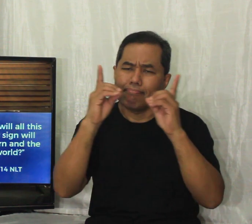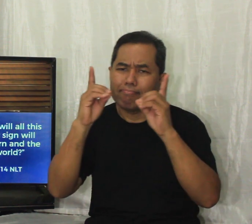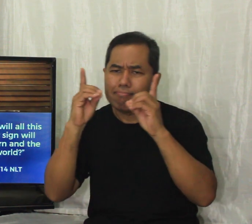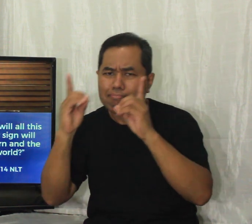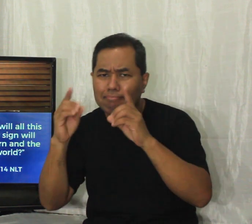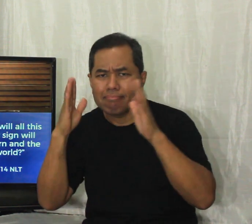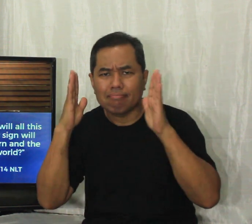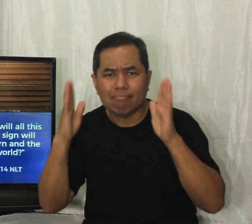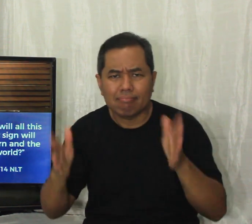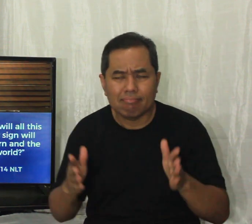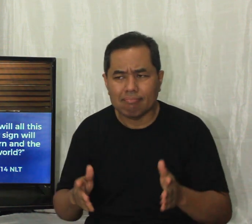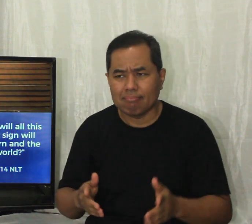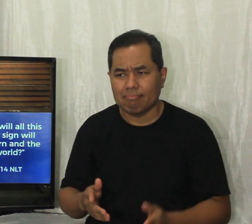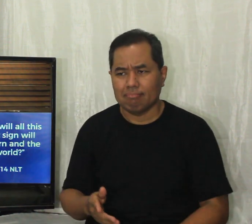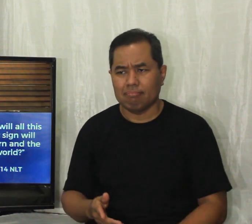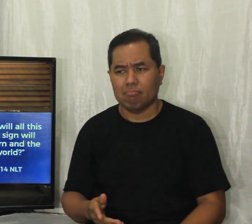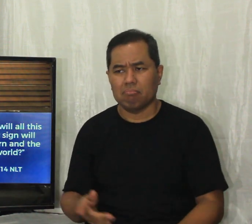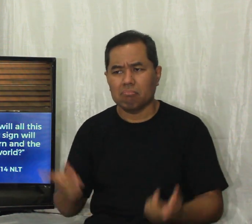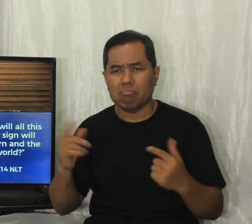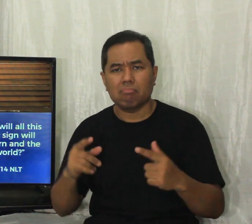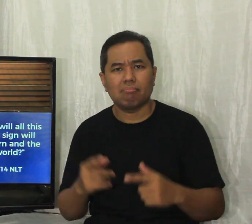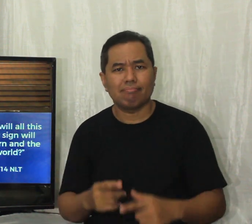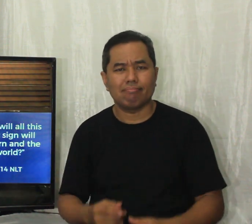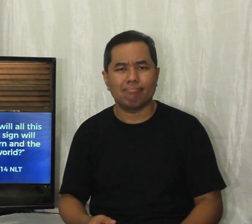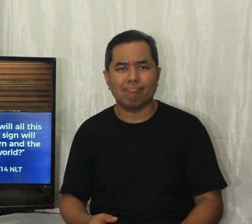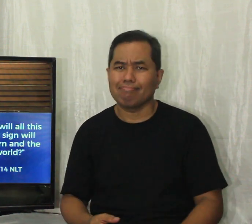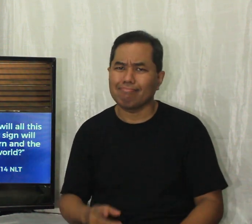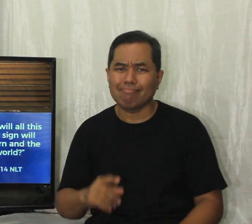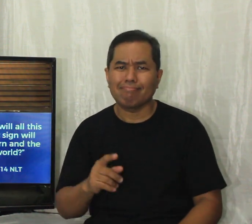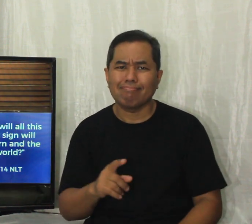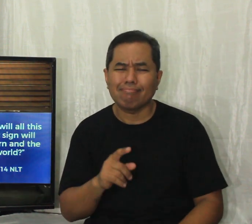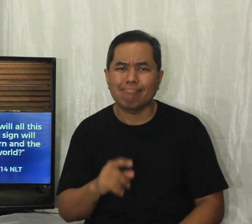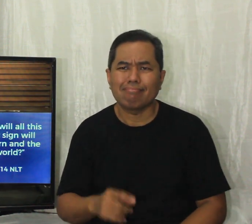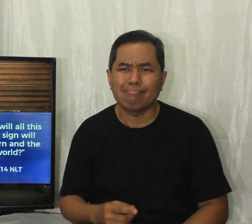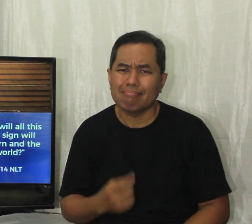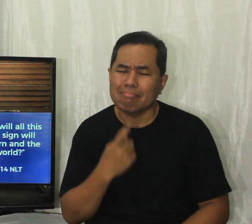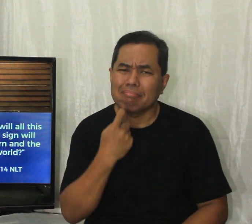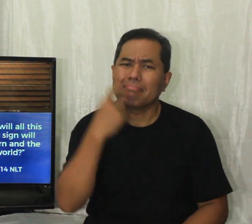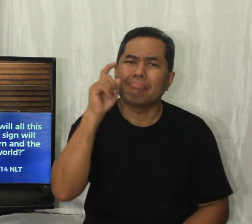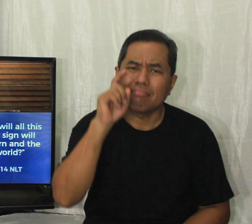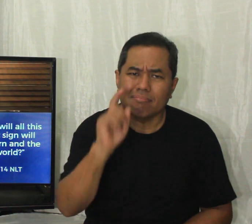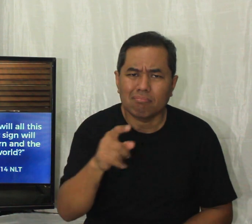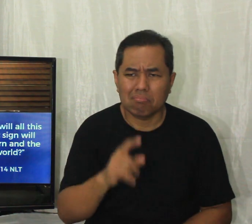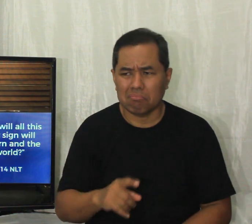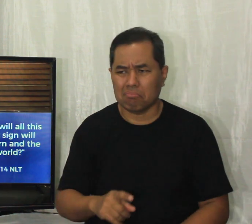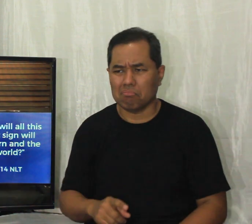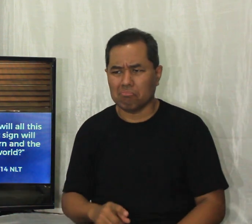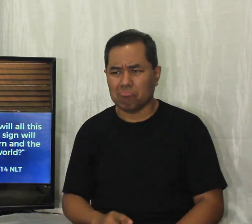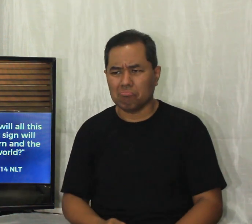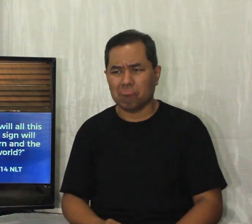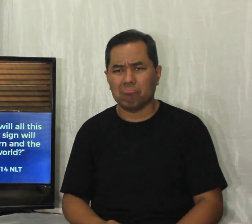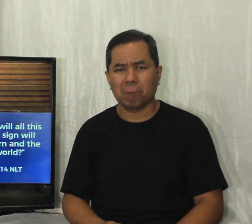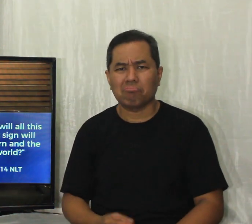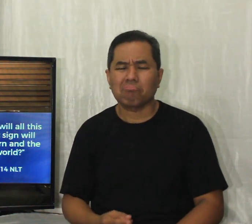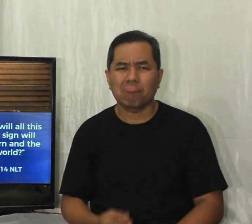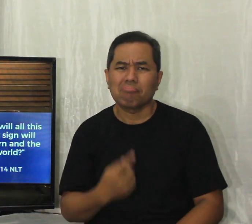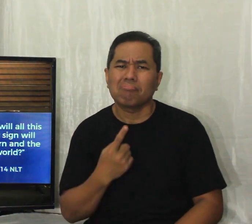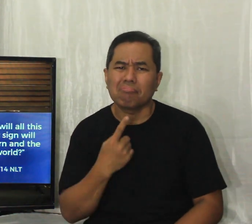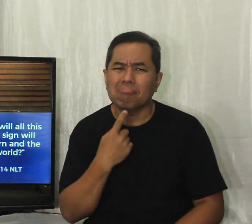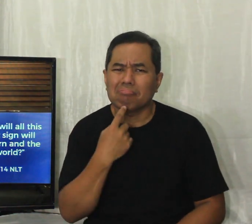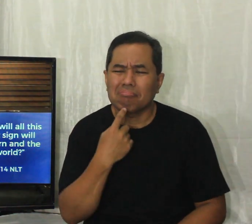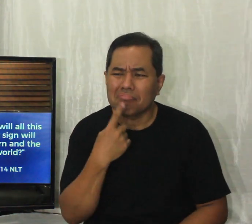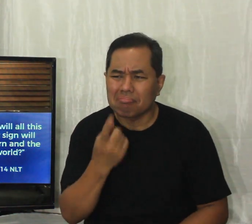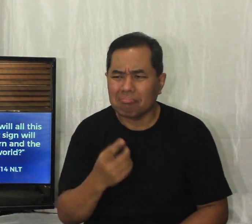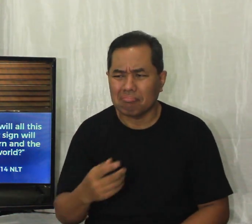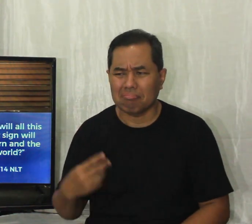will all this happen? What sign will signal your return and the end of the world? At this point, Jesus